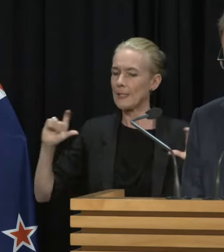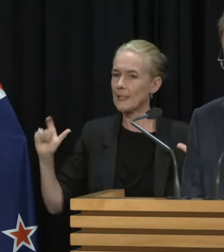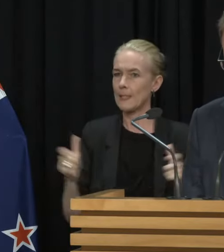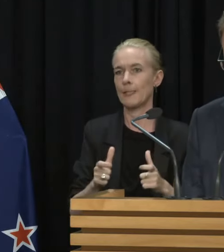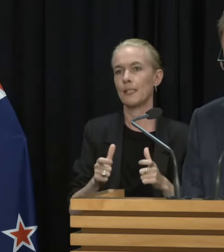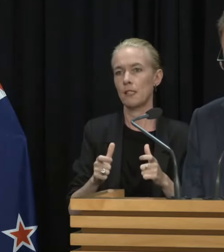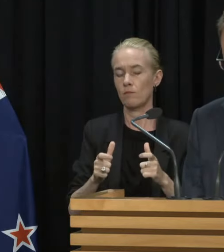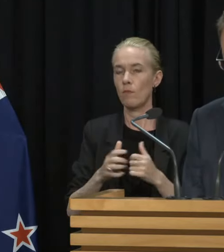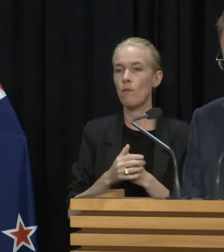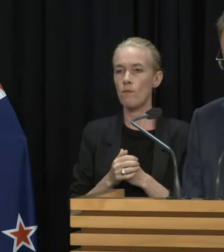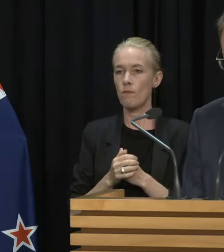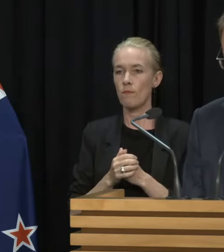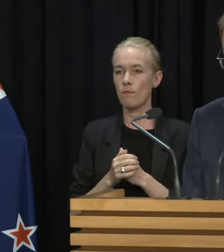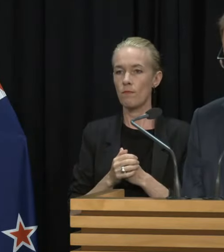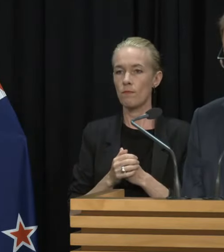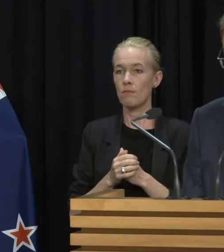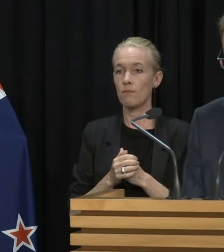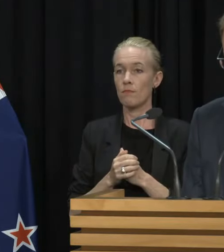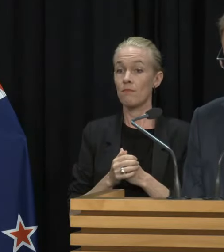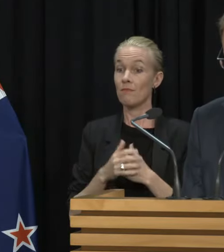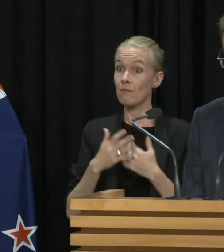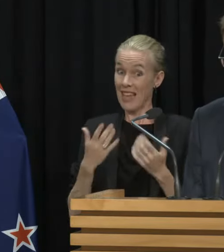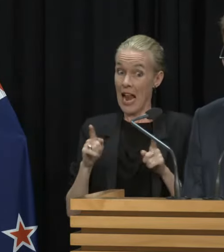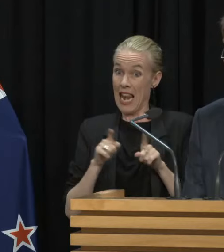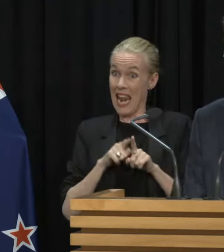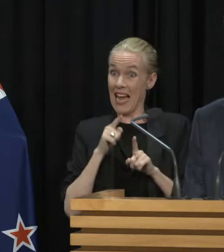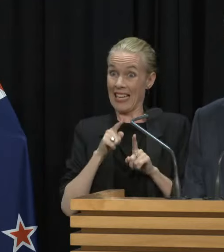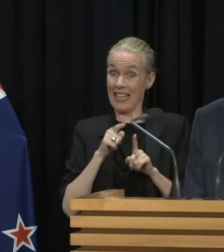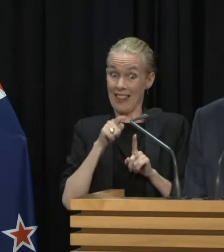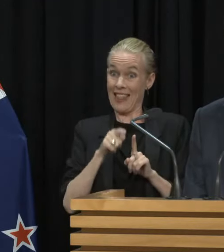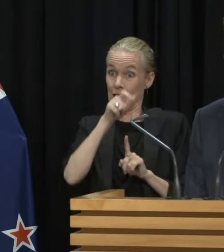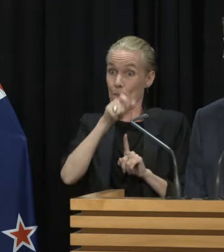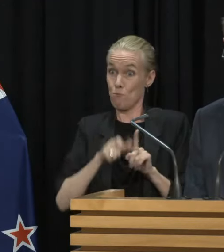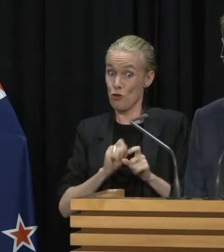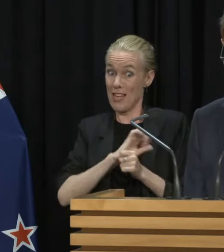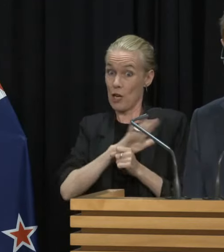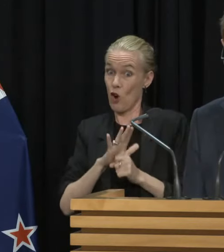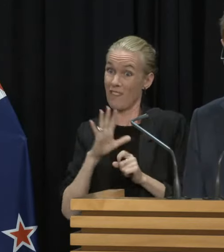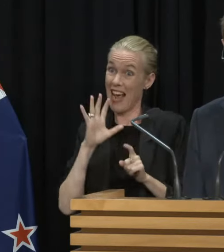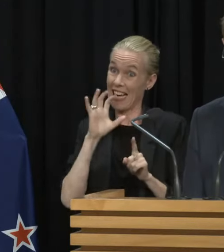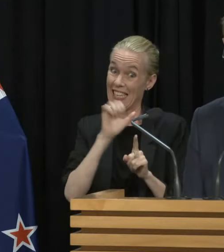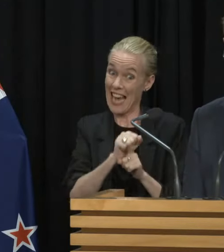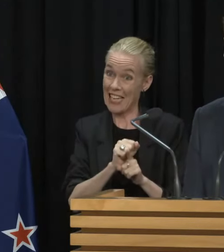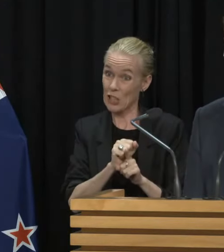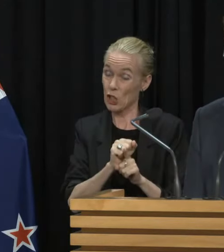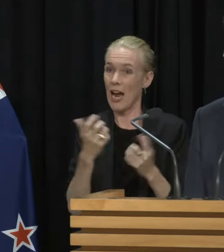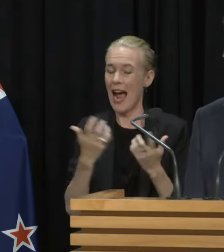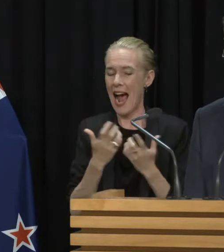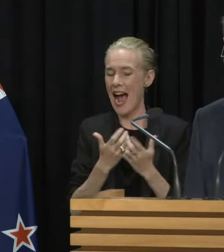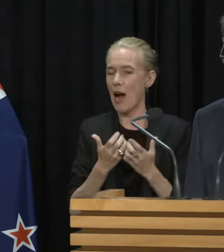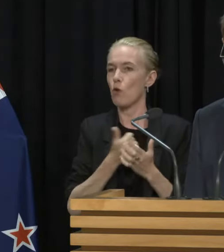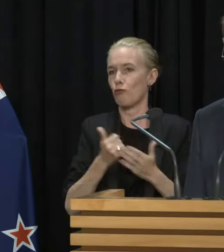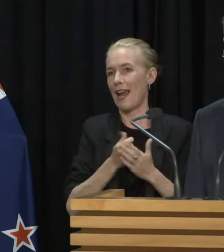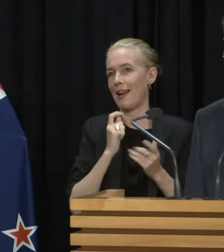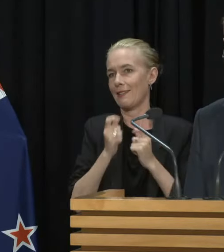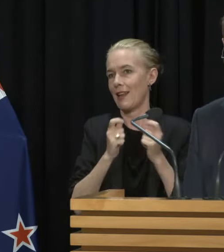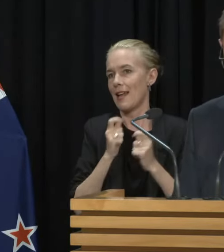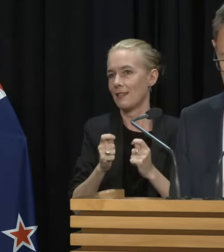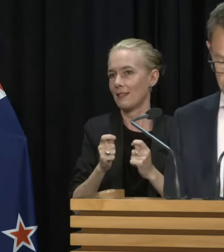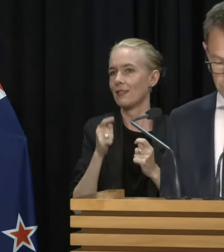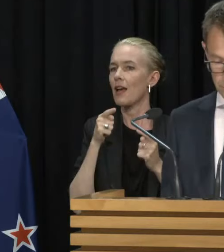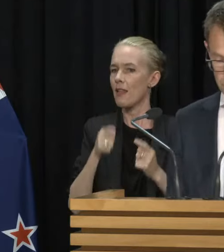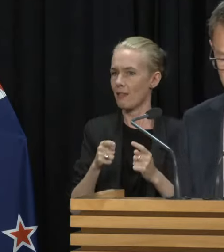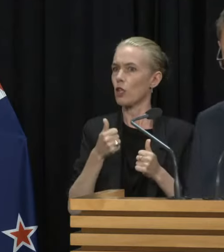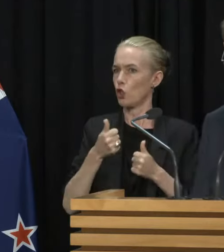cluster. Catching these cases through ongoing testing is evidence of the system working as it's